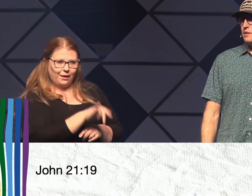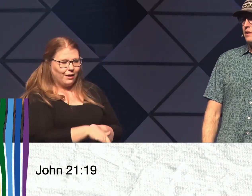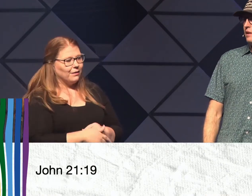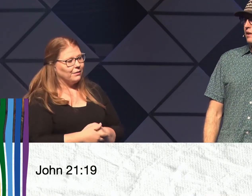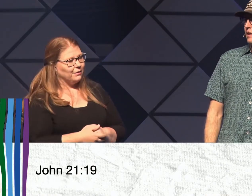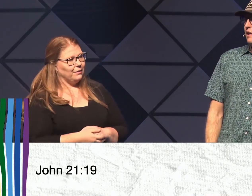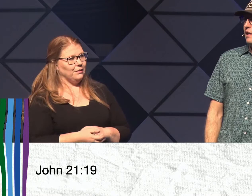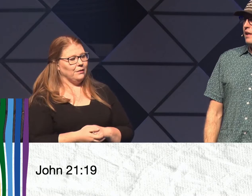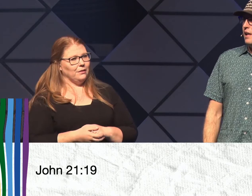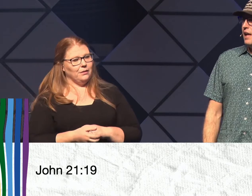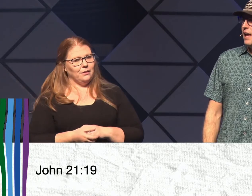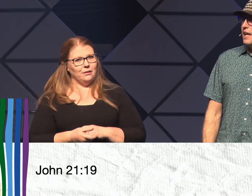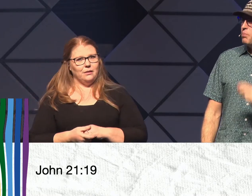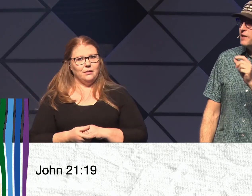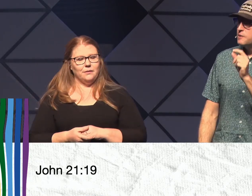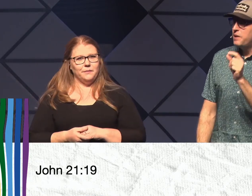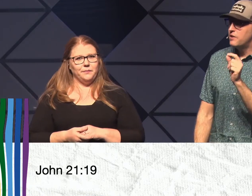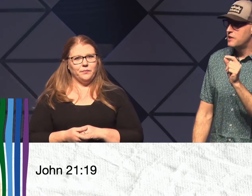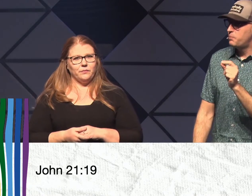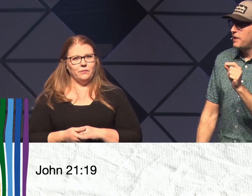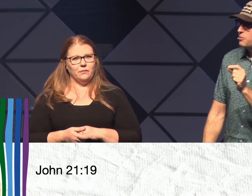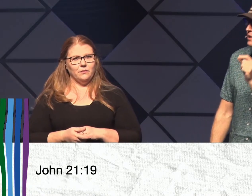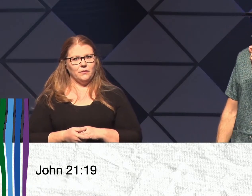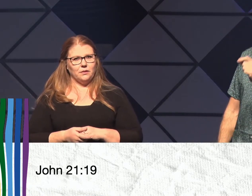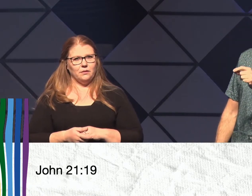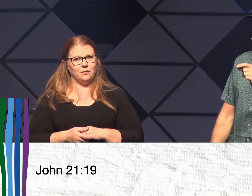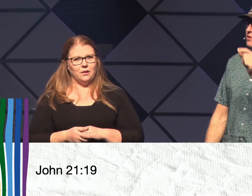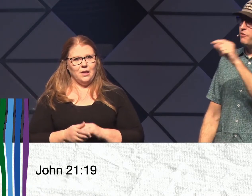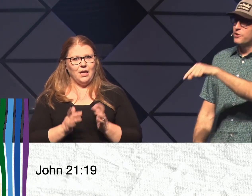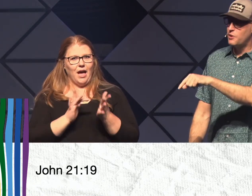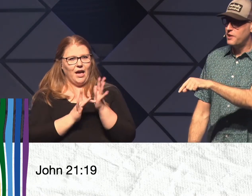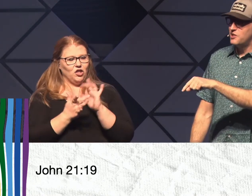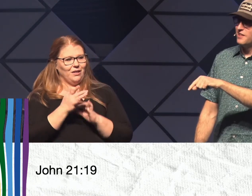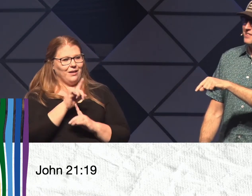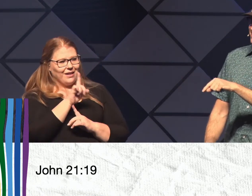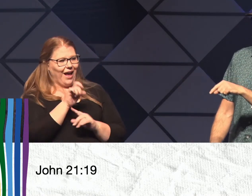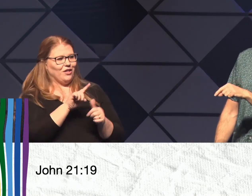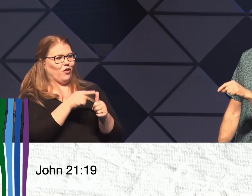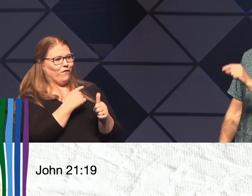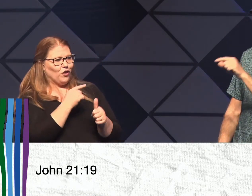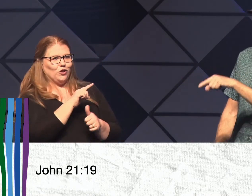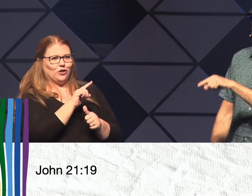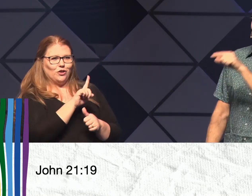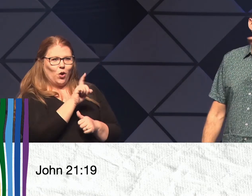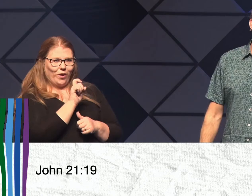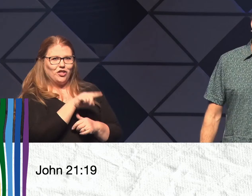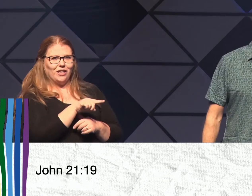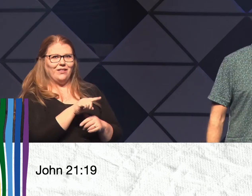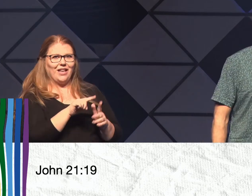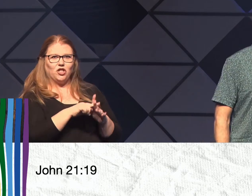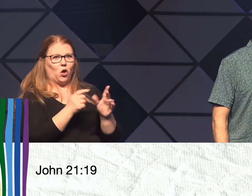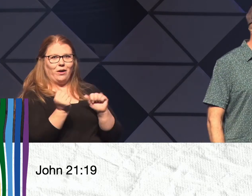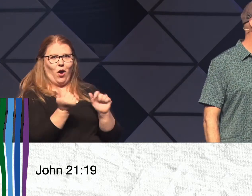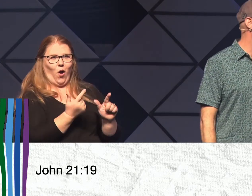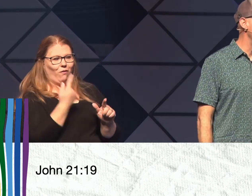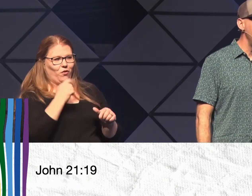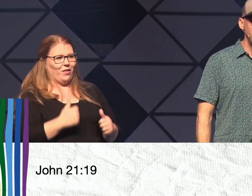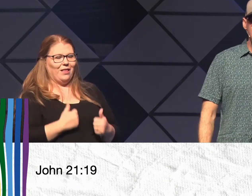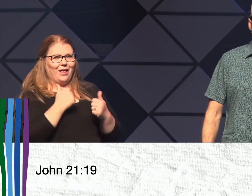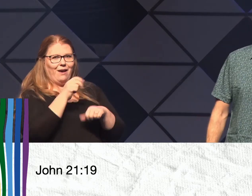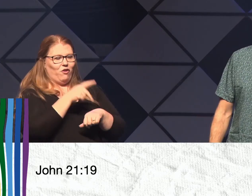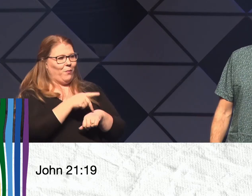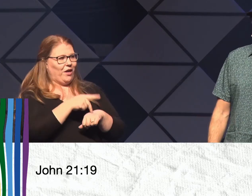times. And he brings Peter to this place where he asks him the first question, right? The question that began it all for the life of Peter,